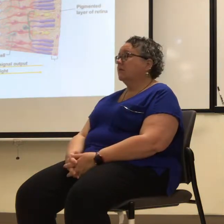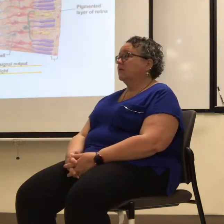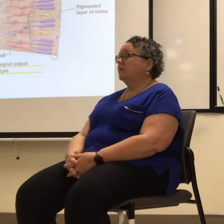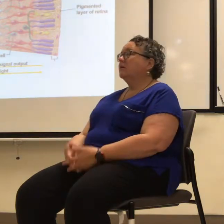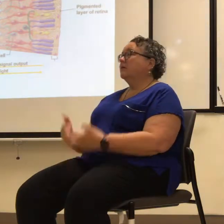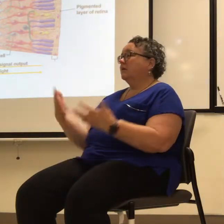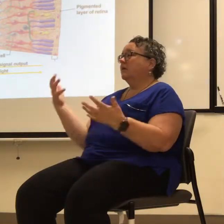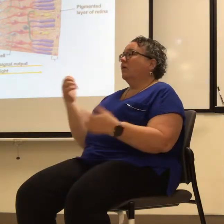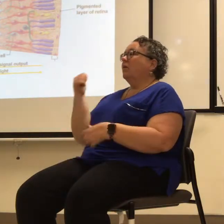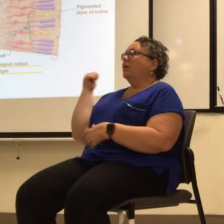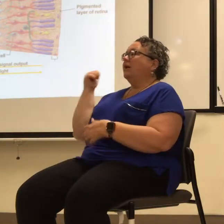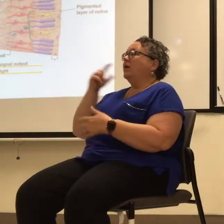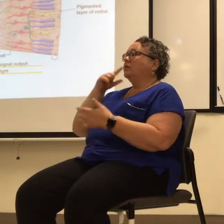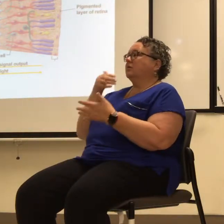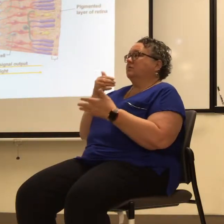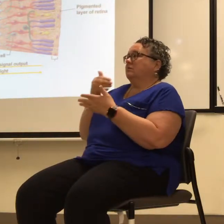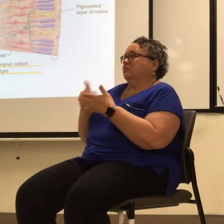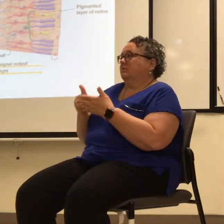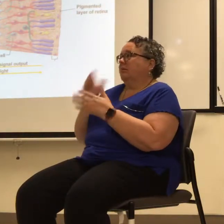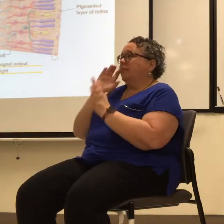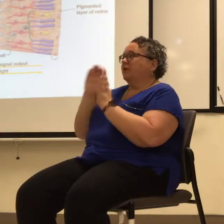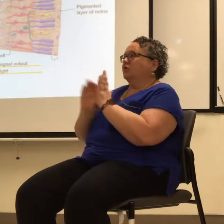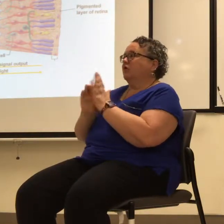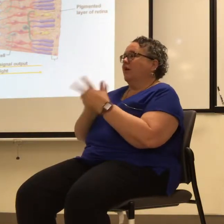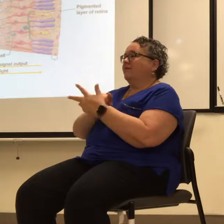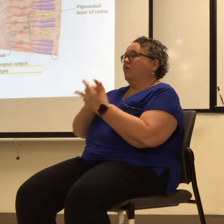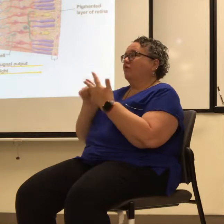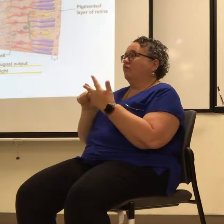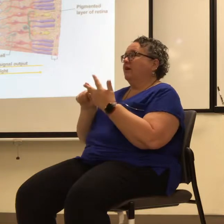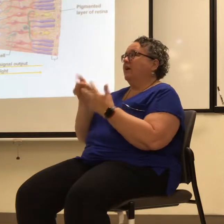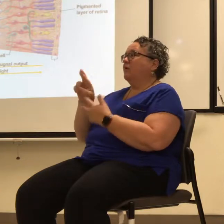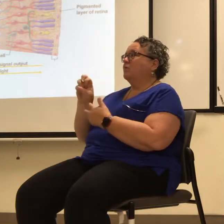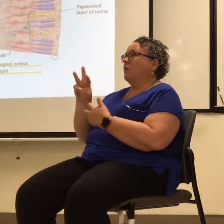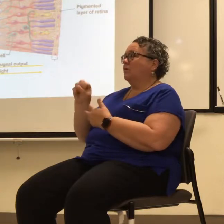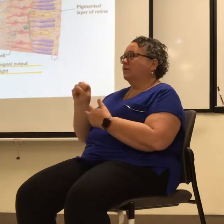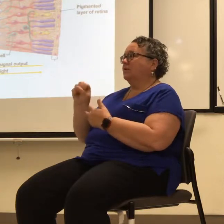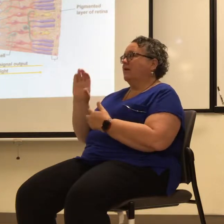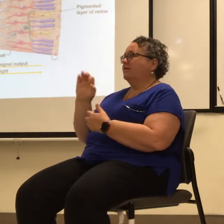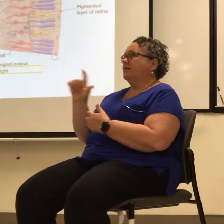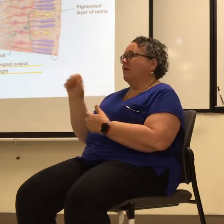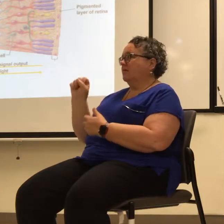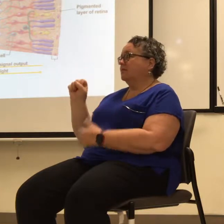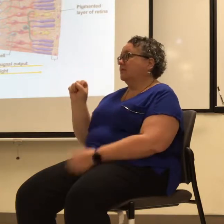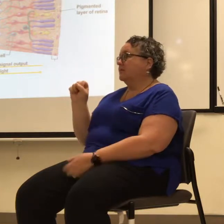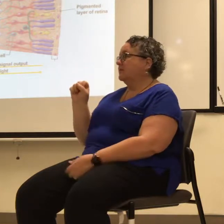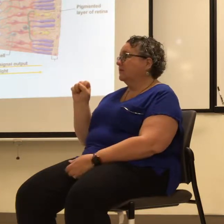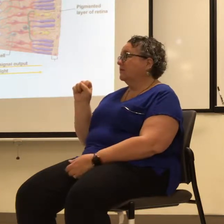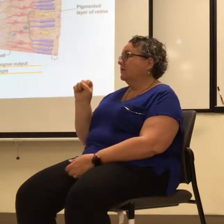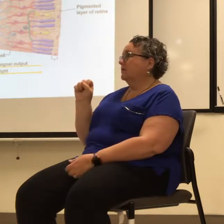Well, here's a close-up picture of those 3 rows of cells.